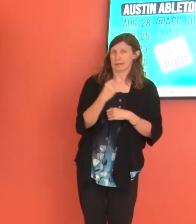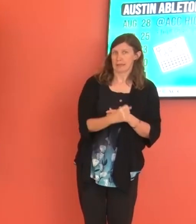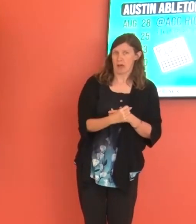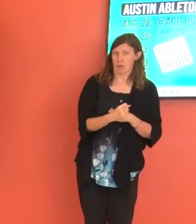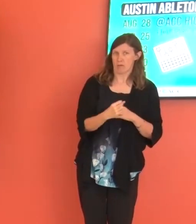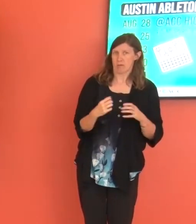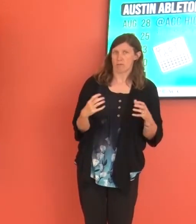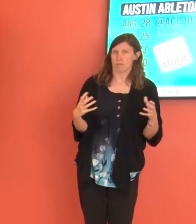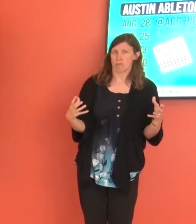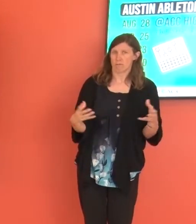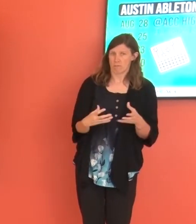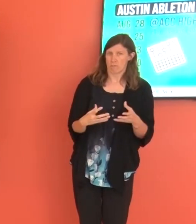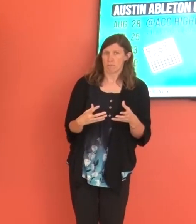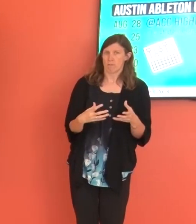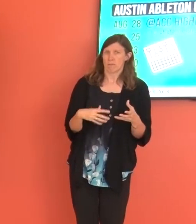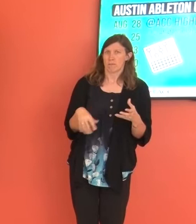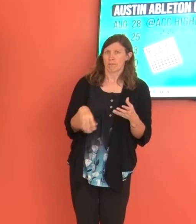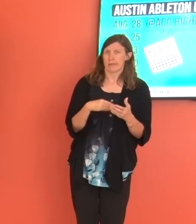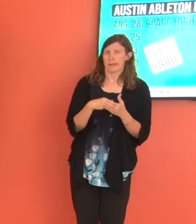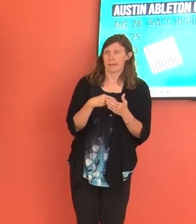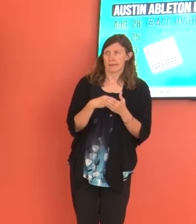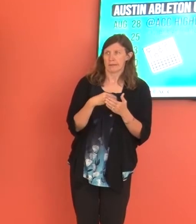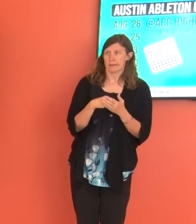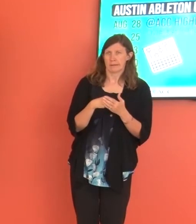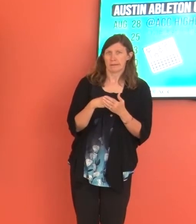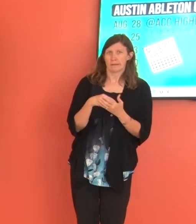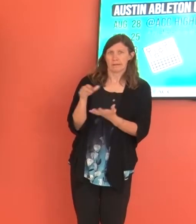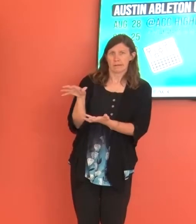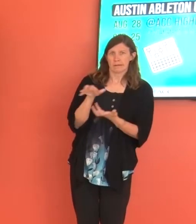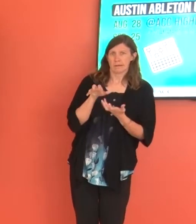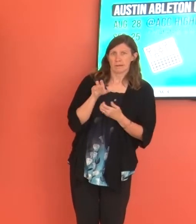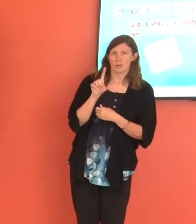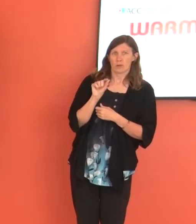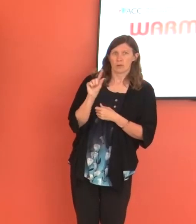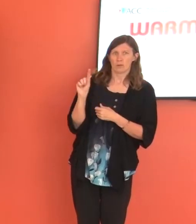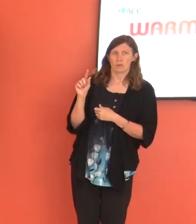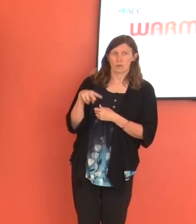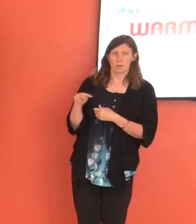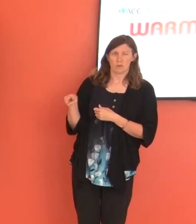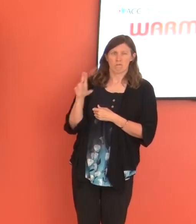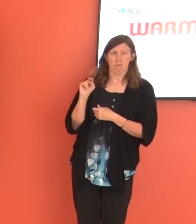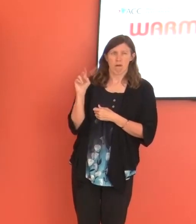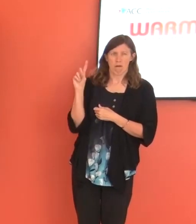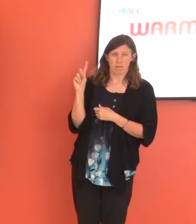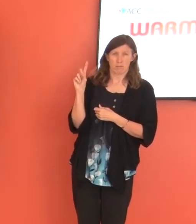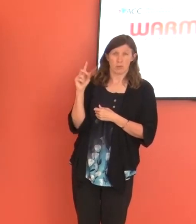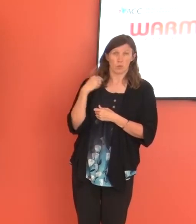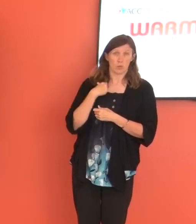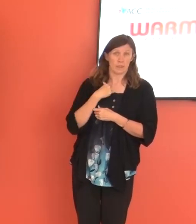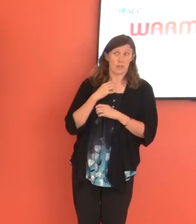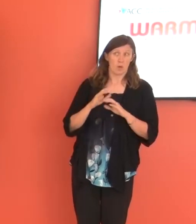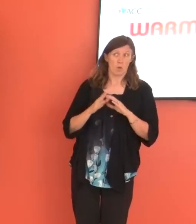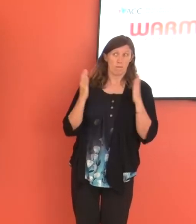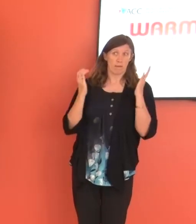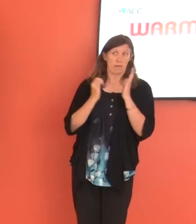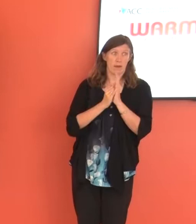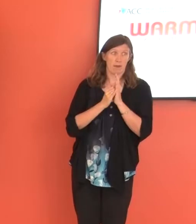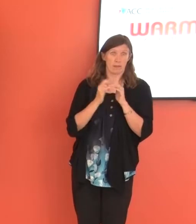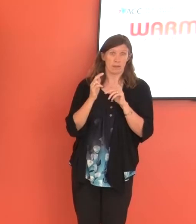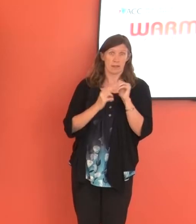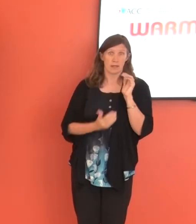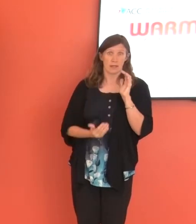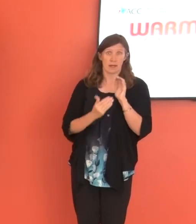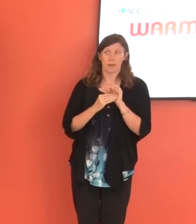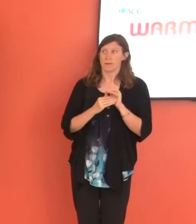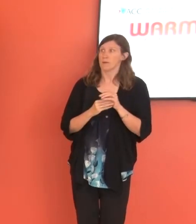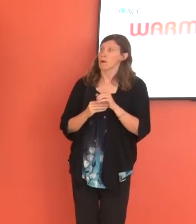portion of the 2022 bond issue. So we can open that back up. We have a question in the